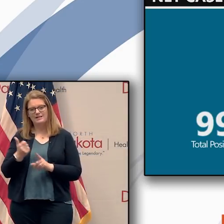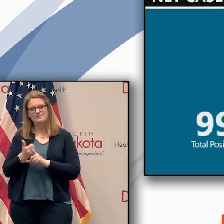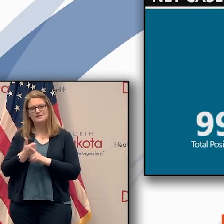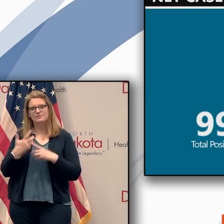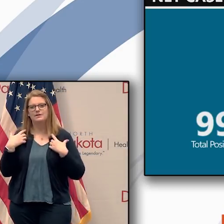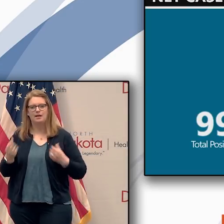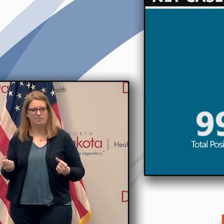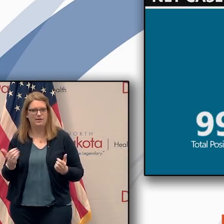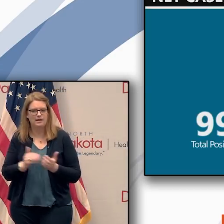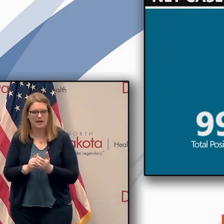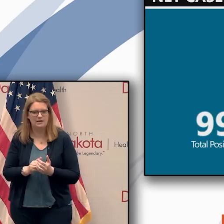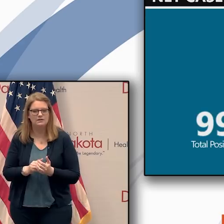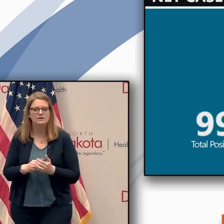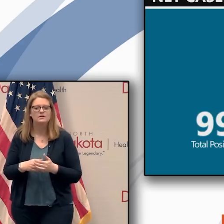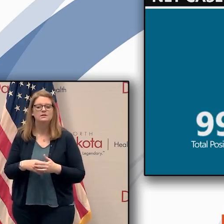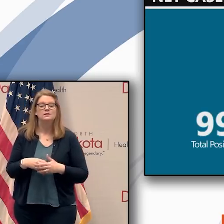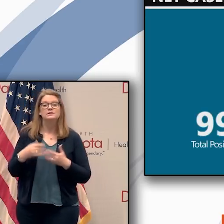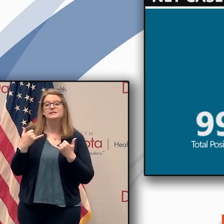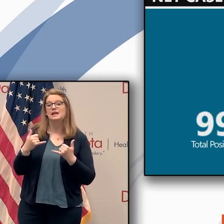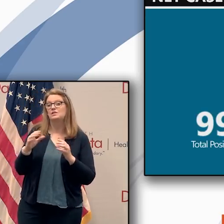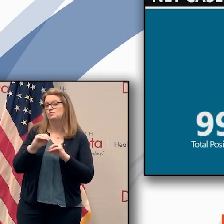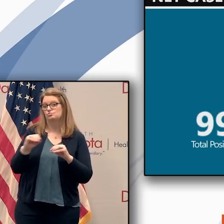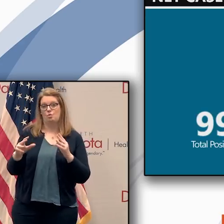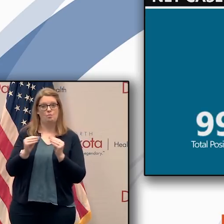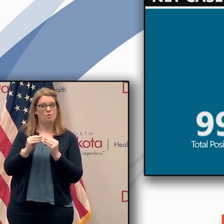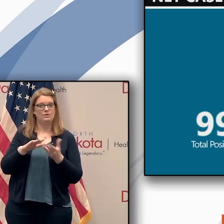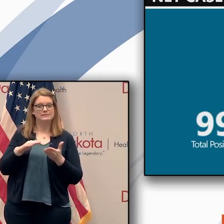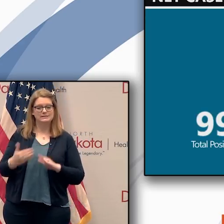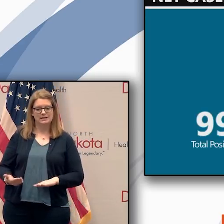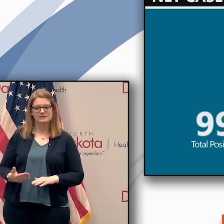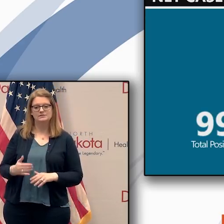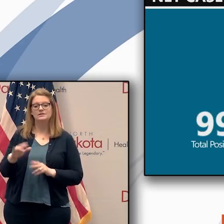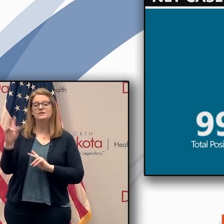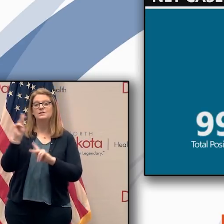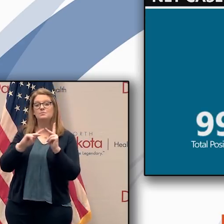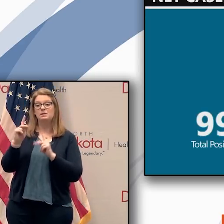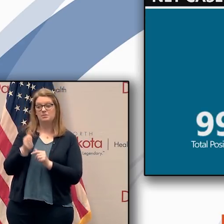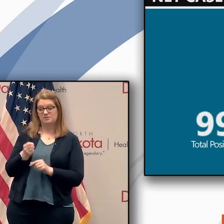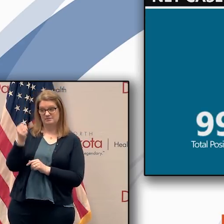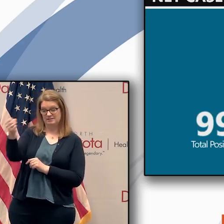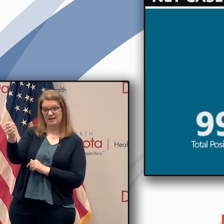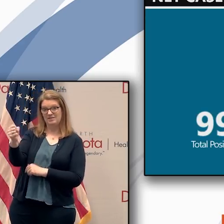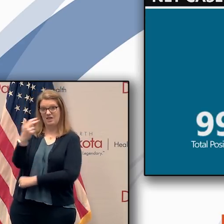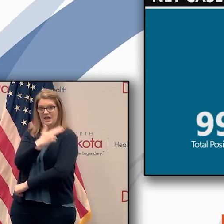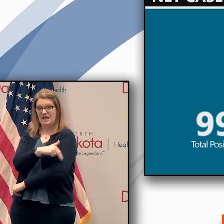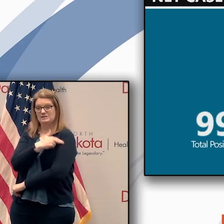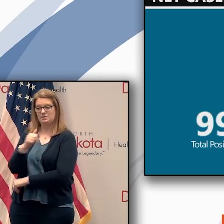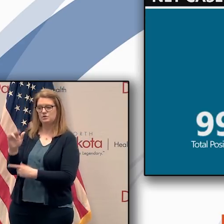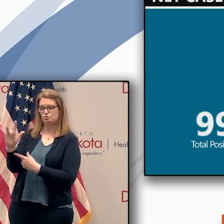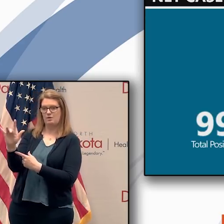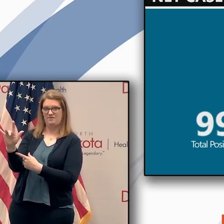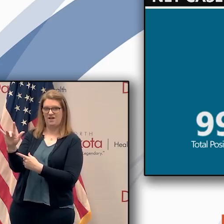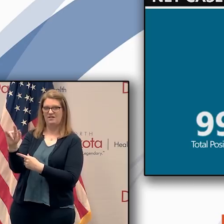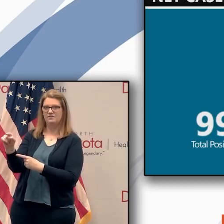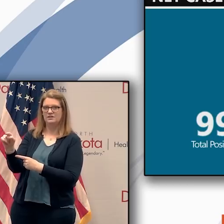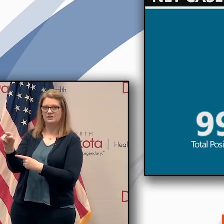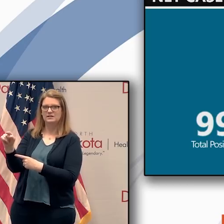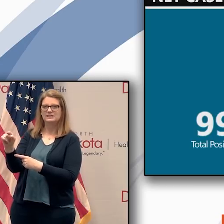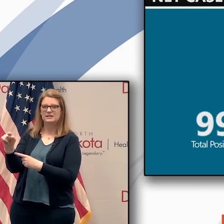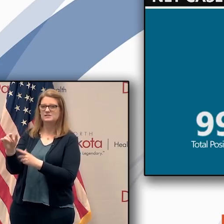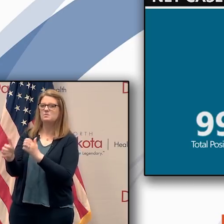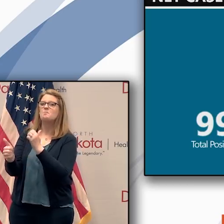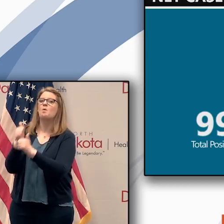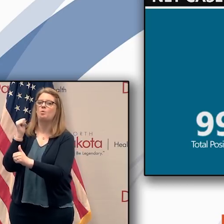reporting no additional deaths. We do have 25 people hospitalized, which is a new record high for us, but that is